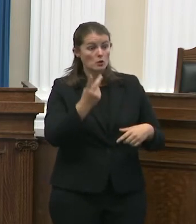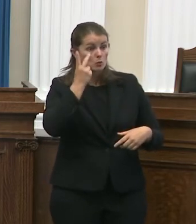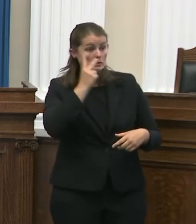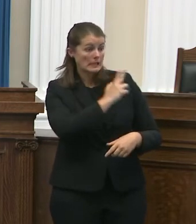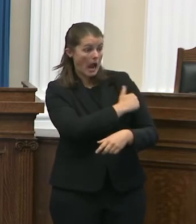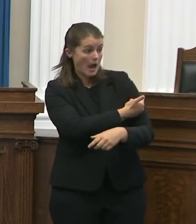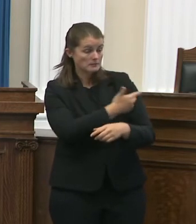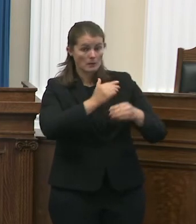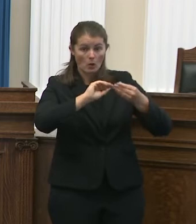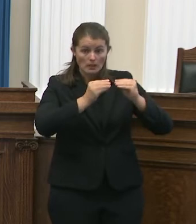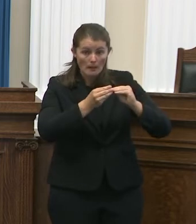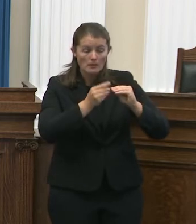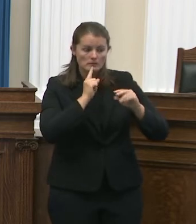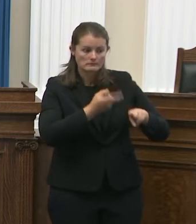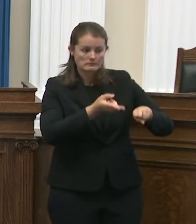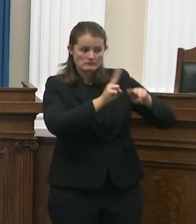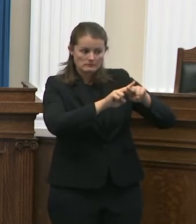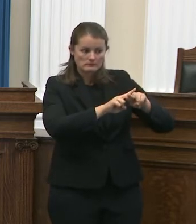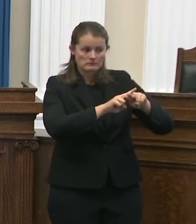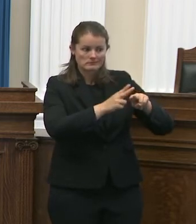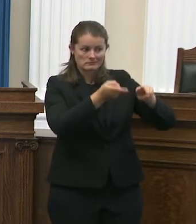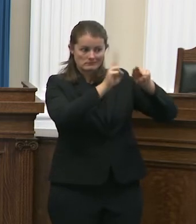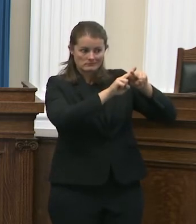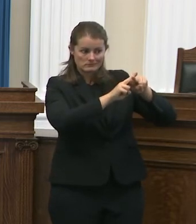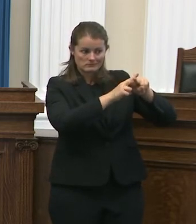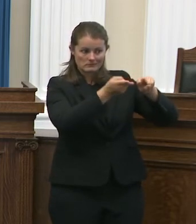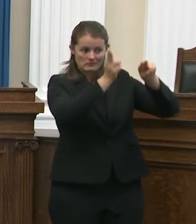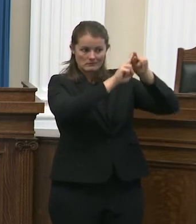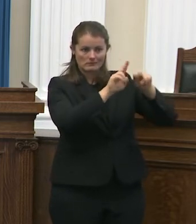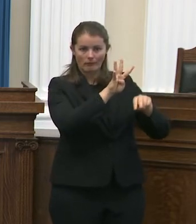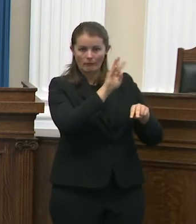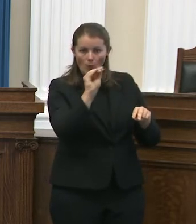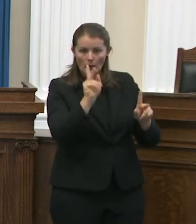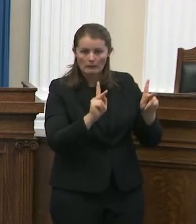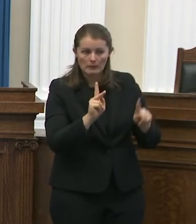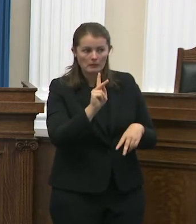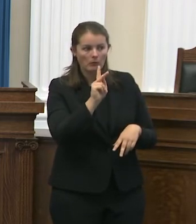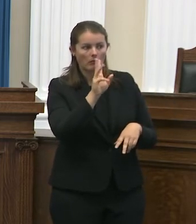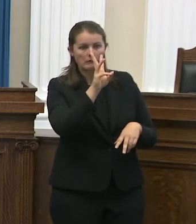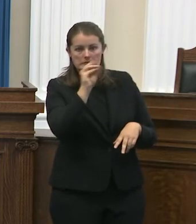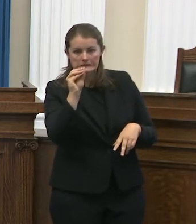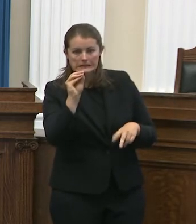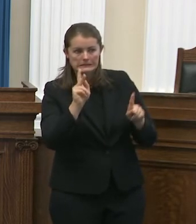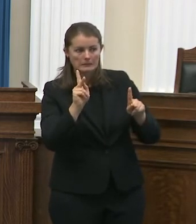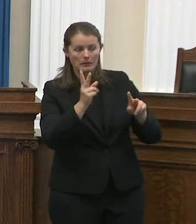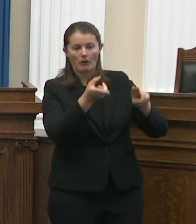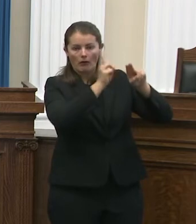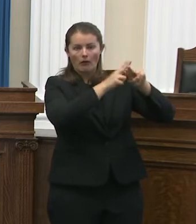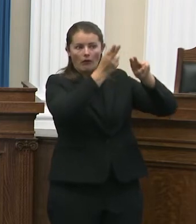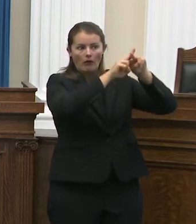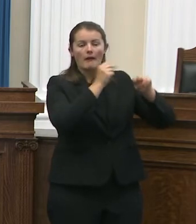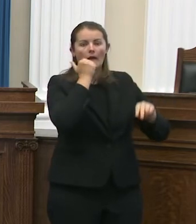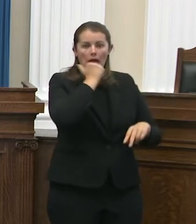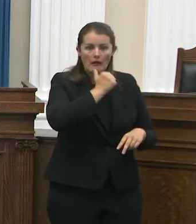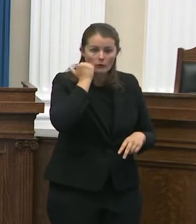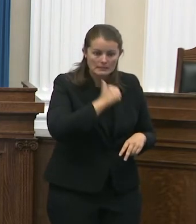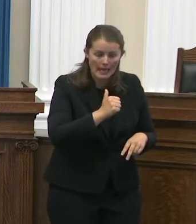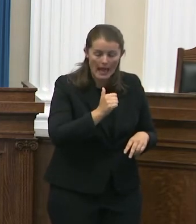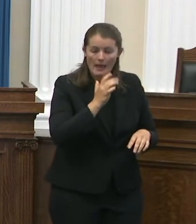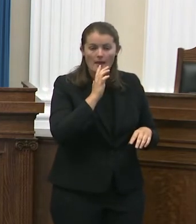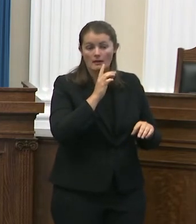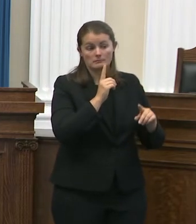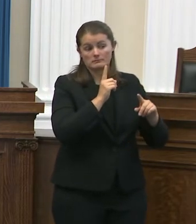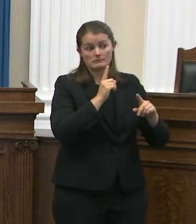up 40, 50, 60 a day. We can only take so many days of that before we're overwhelmed. And you